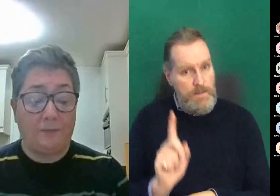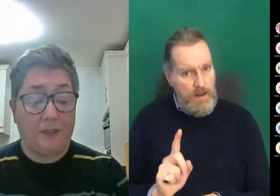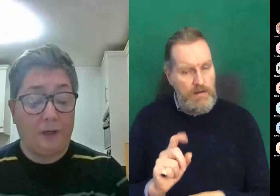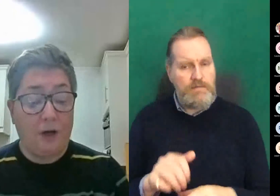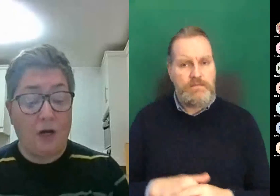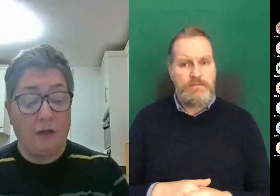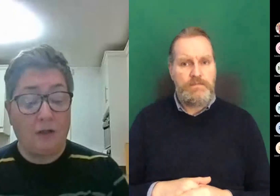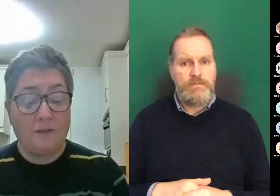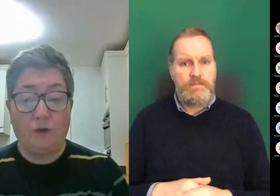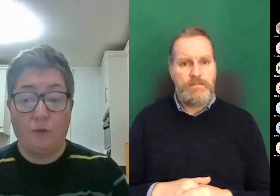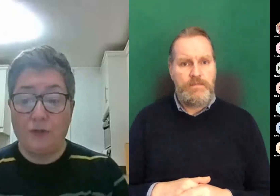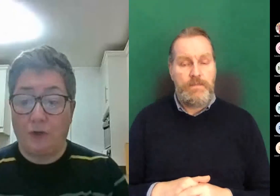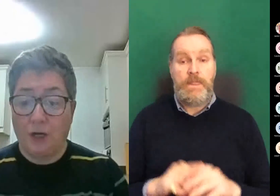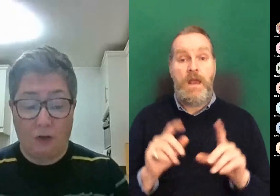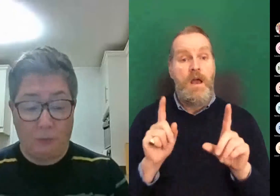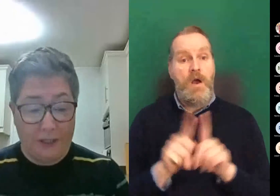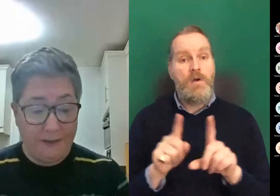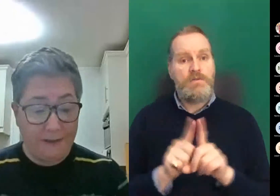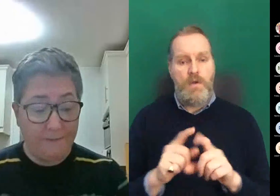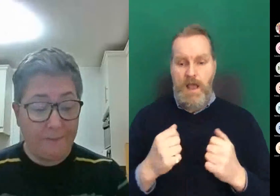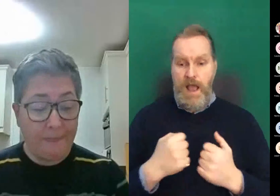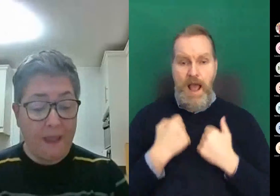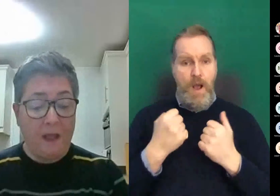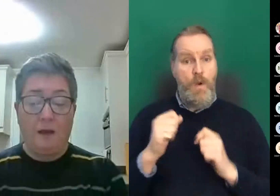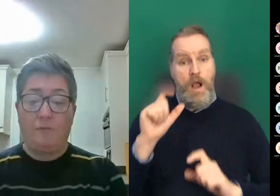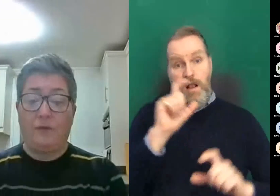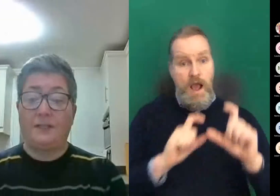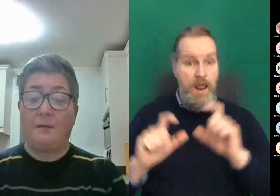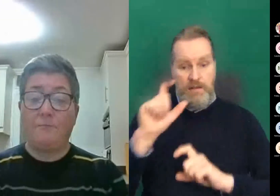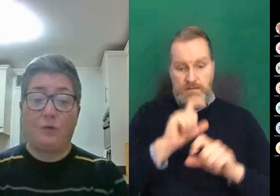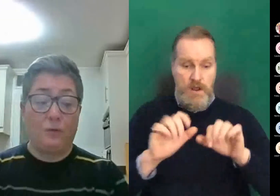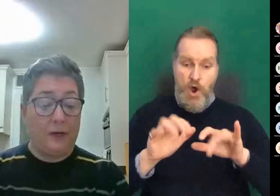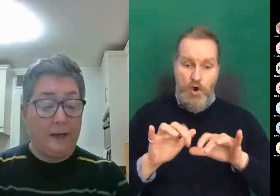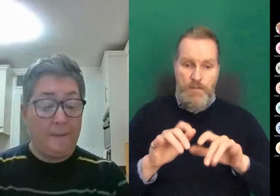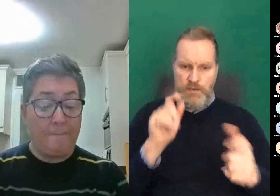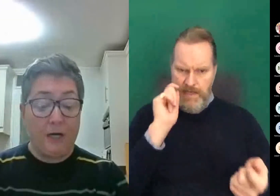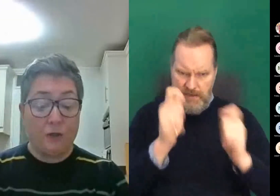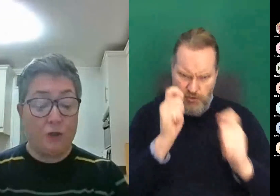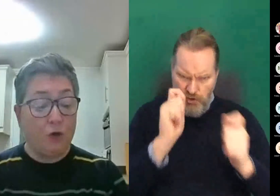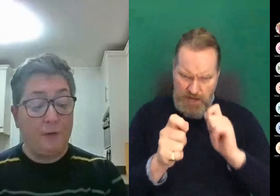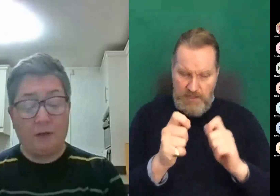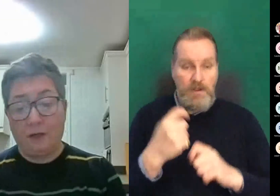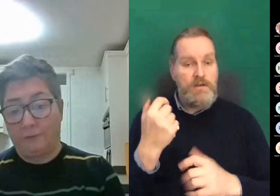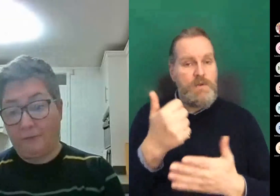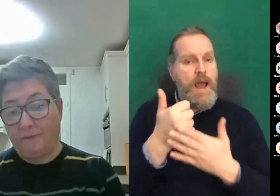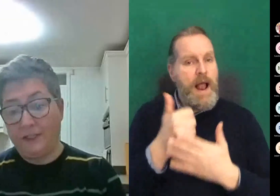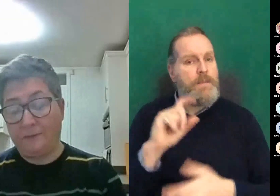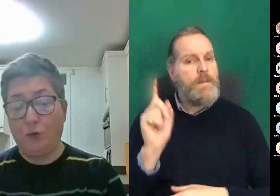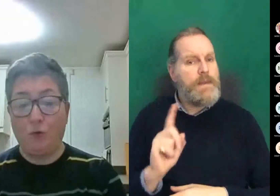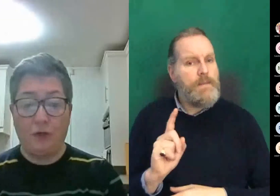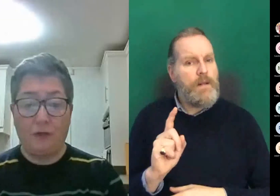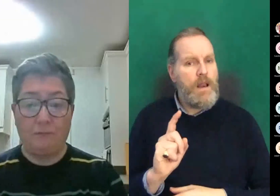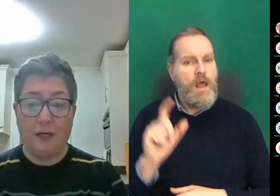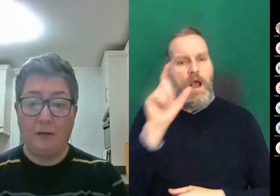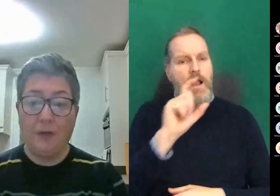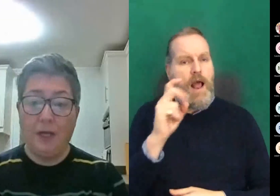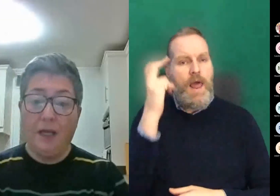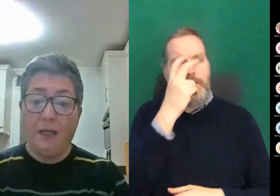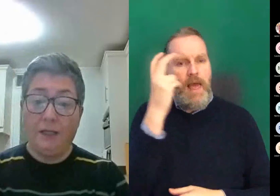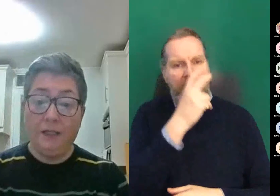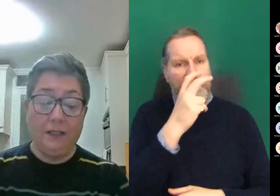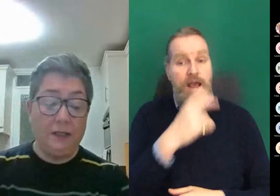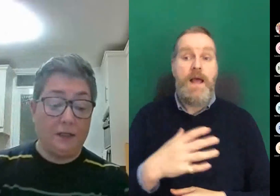We can also adapt our colours for those that are colourblind. For example, Mark Zuckerberg, the Facebook